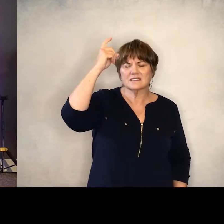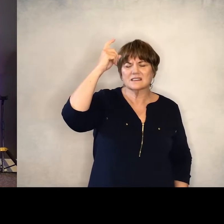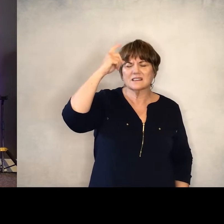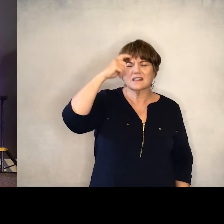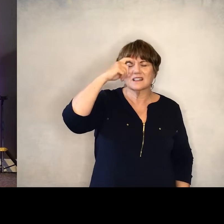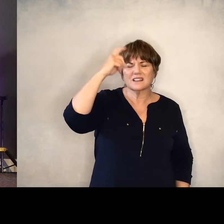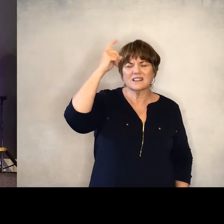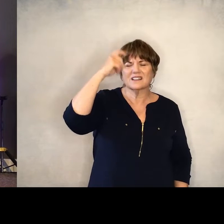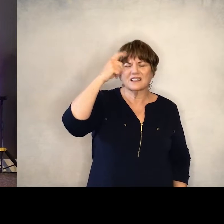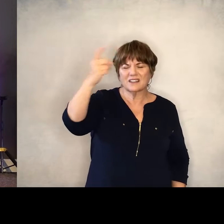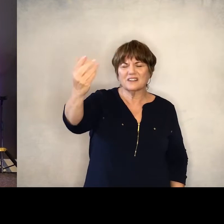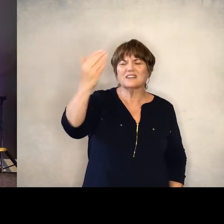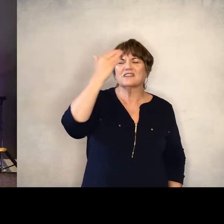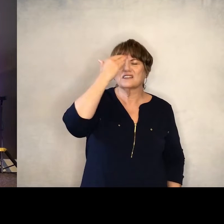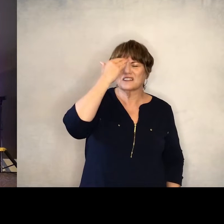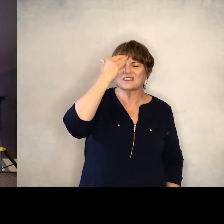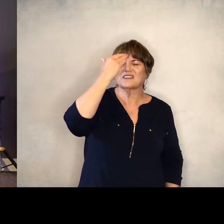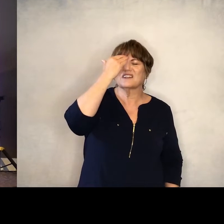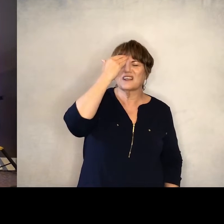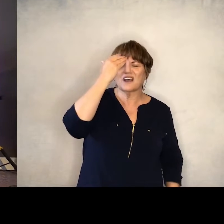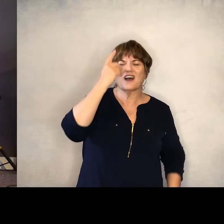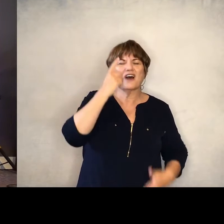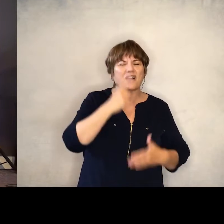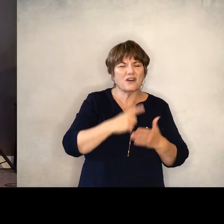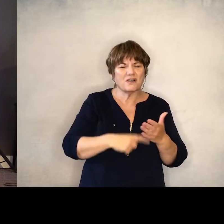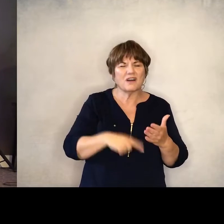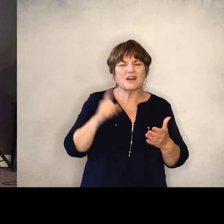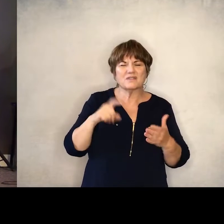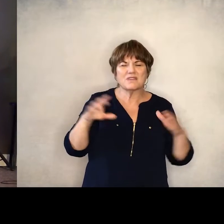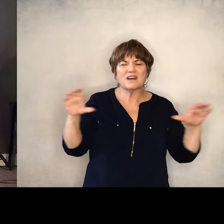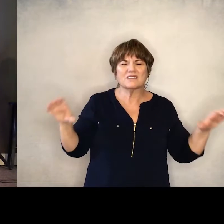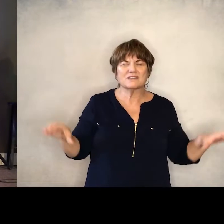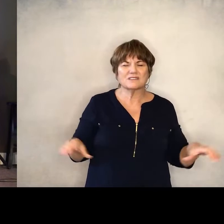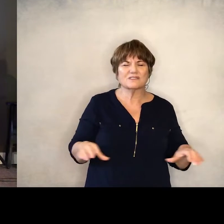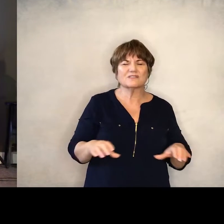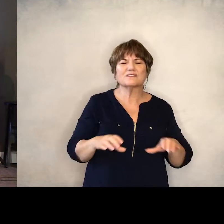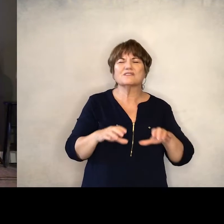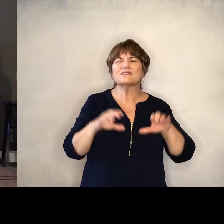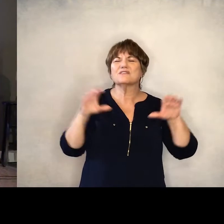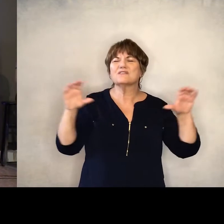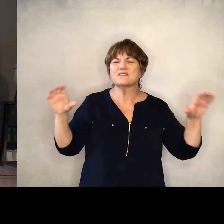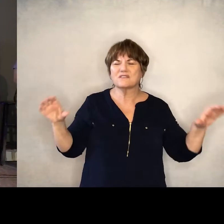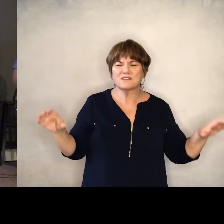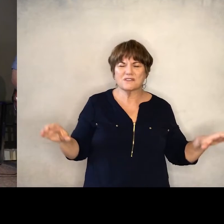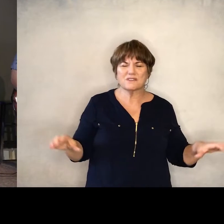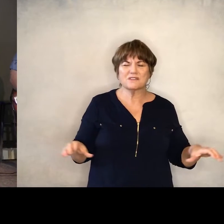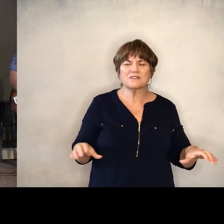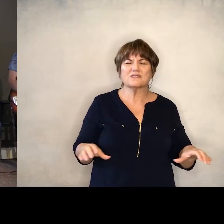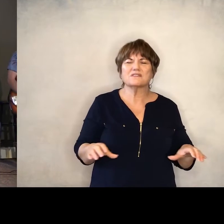you know just what to do, yeah.